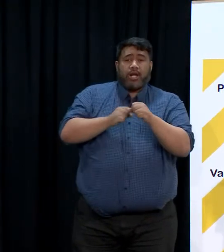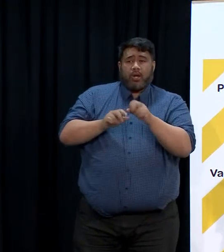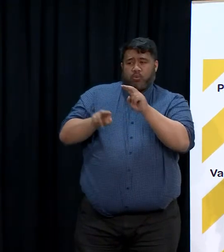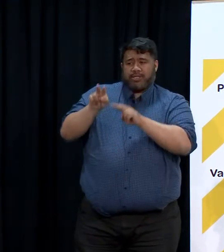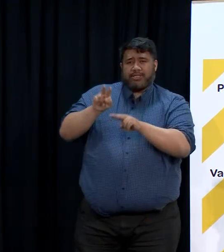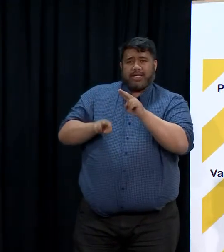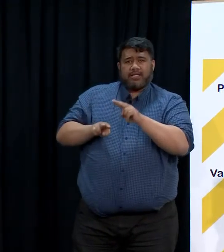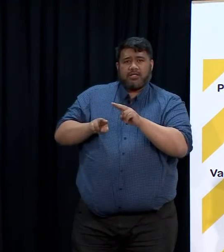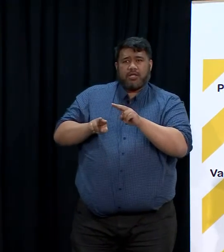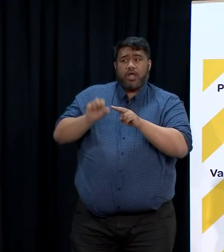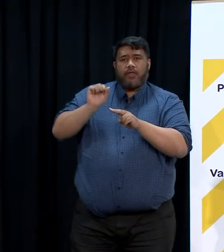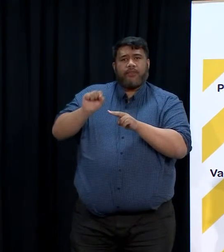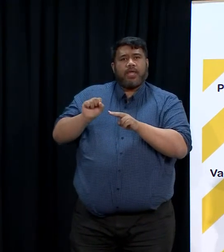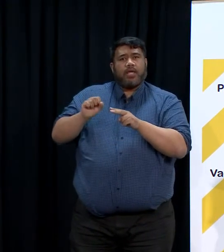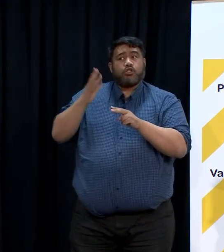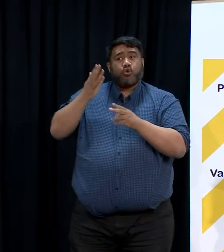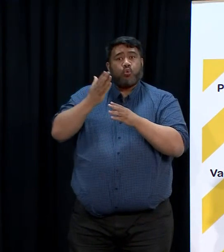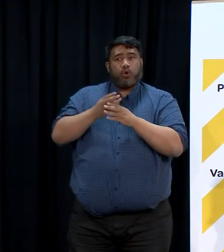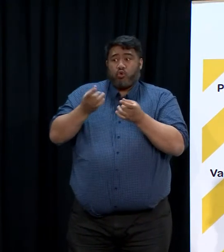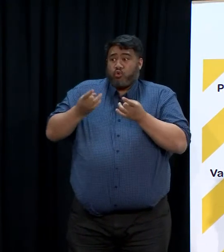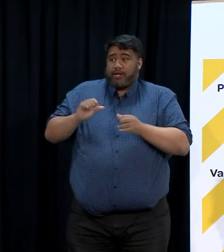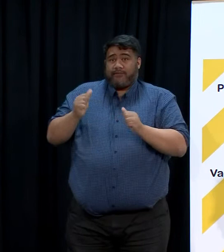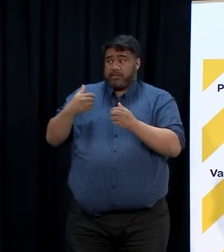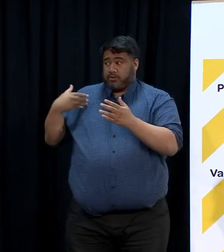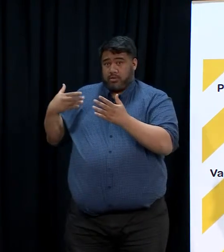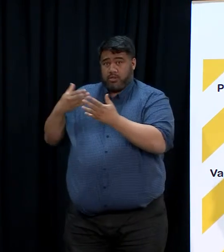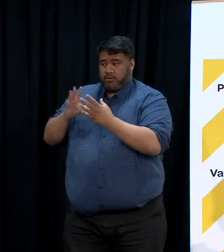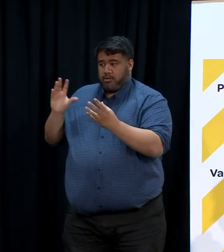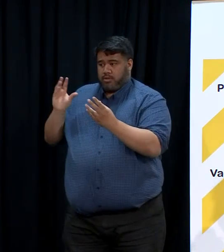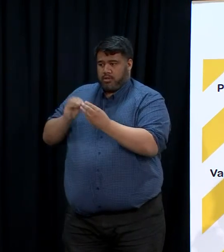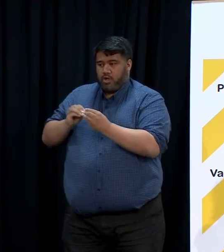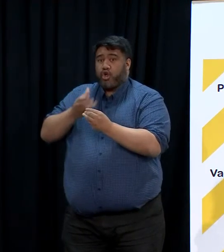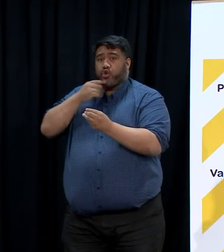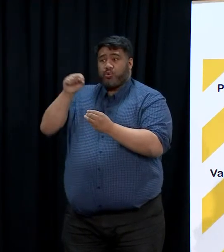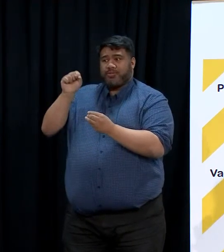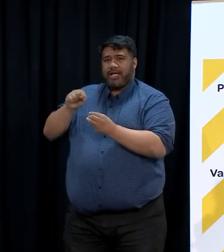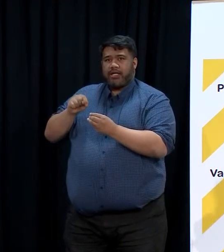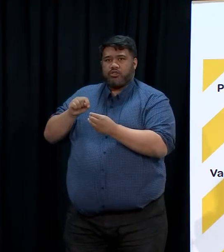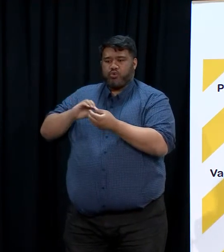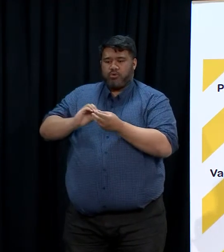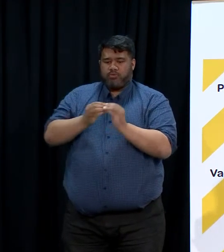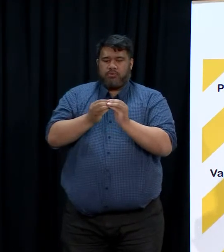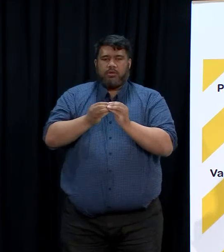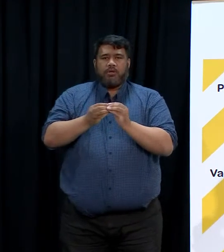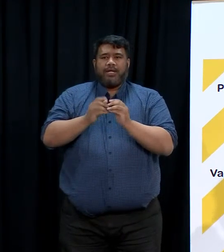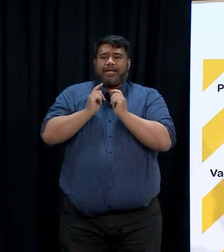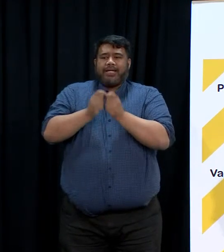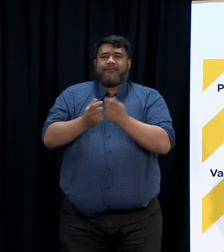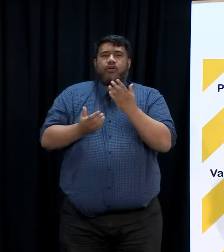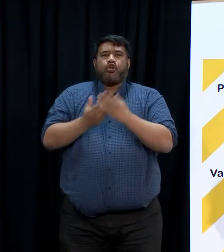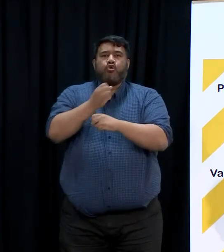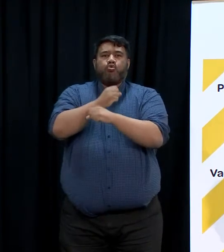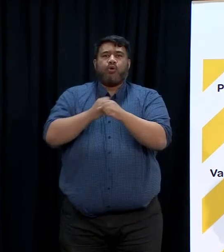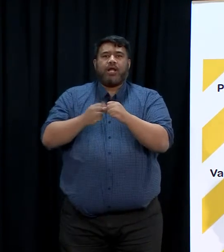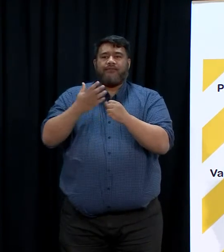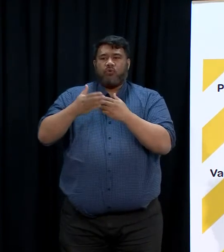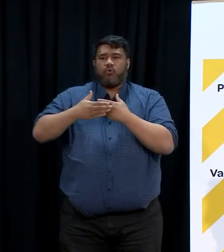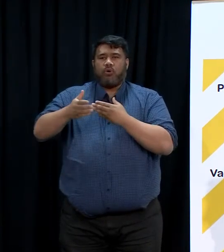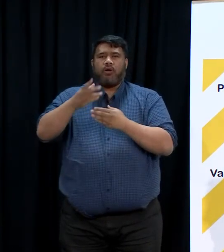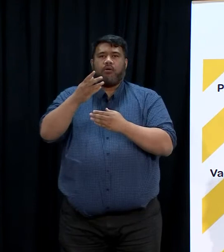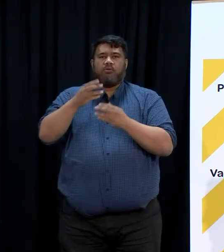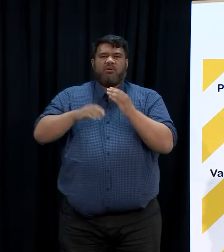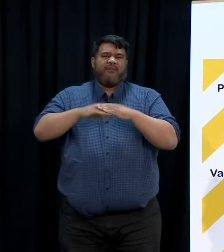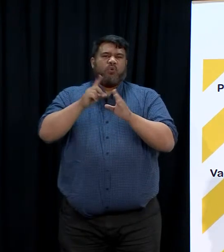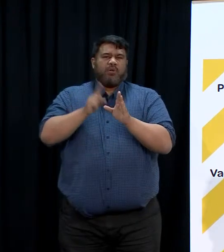their schoolwork throughout the year. So students in Auckland, Waikato and Northland who can't attend an exam because of a